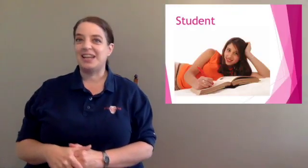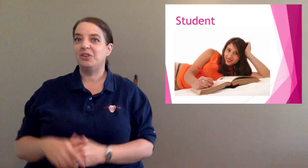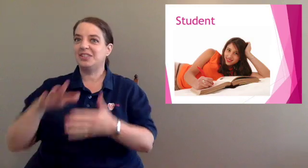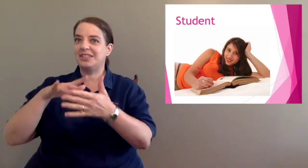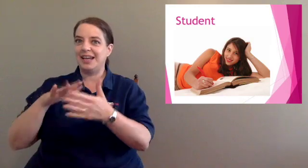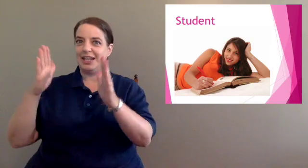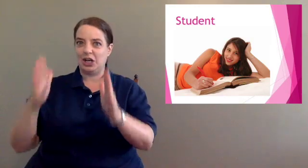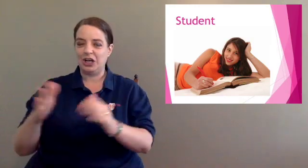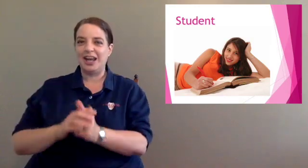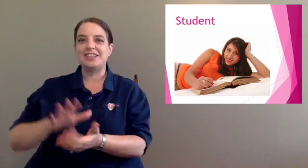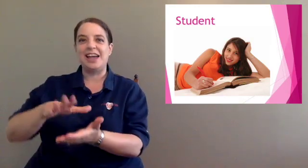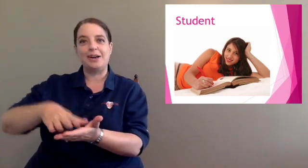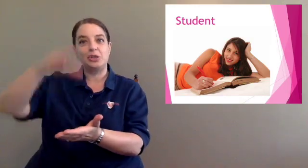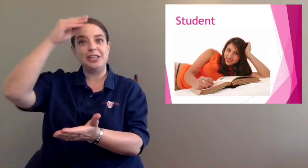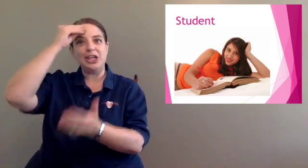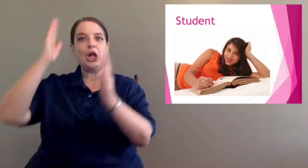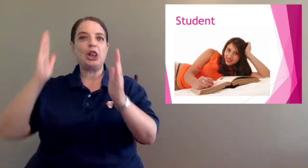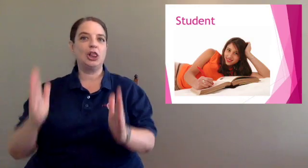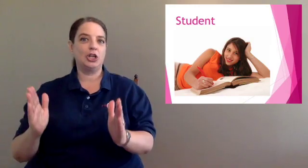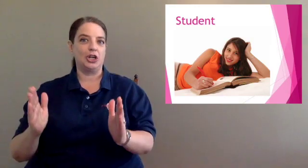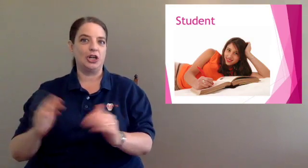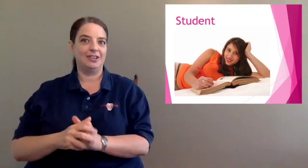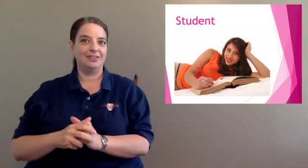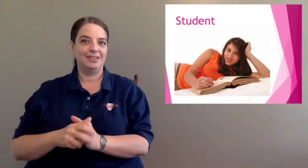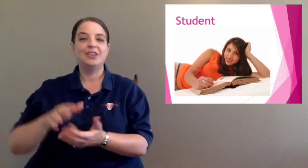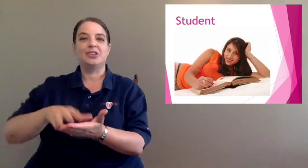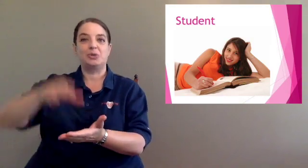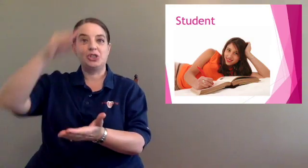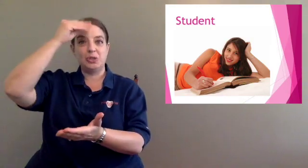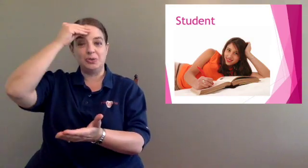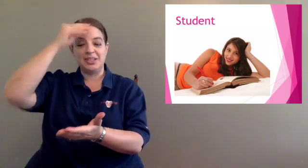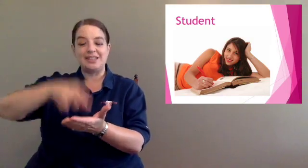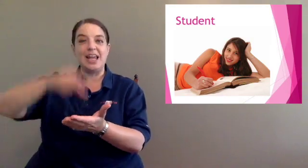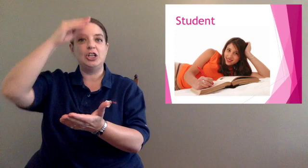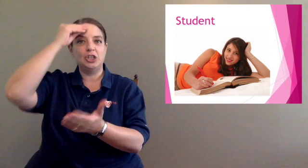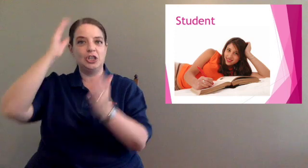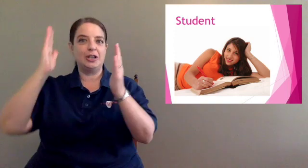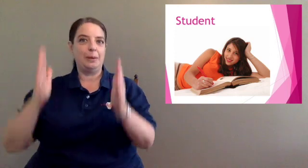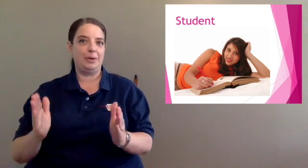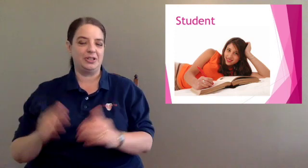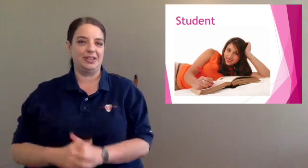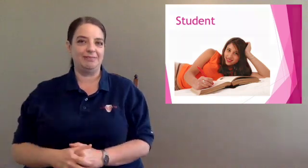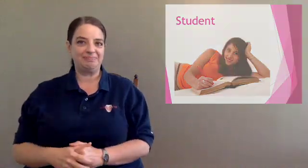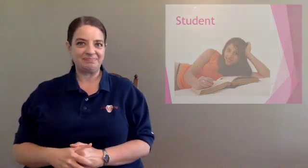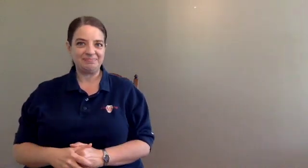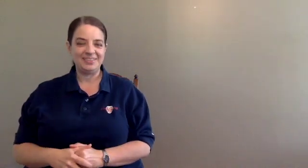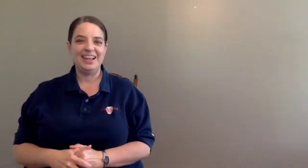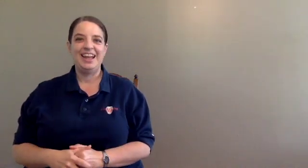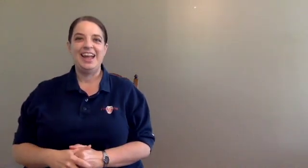of studier, it's actually learner. So student is a learn person.